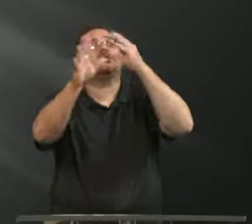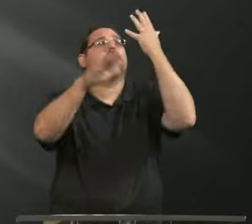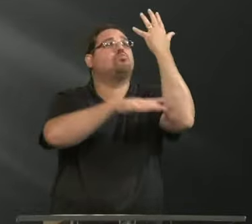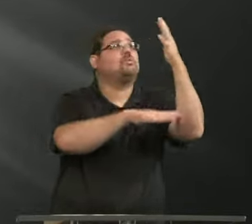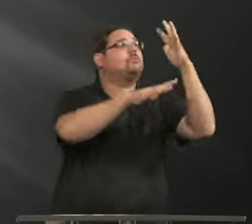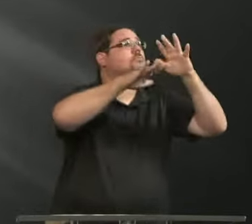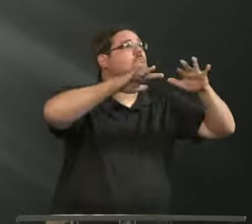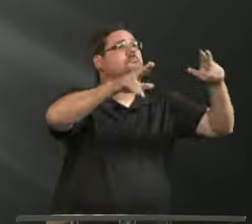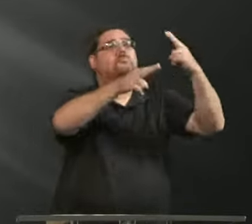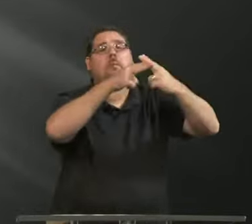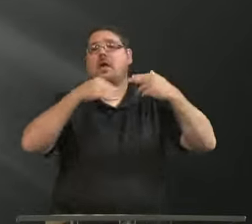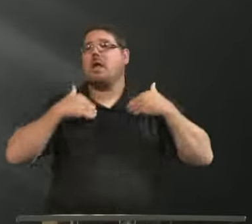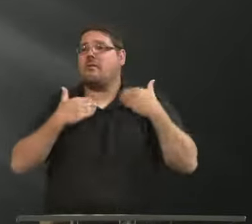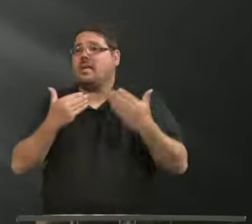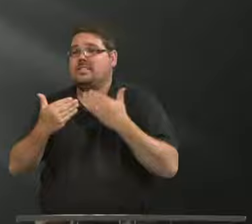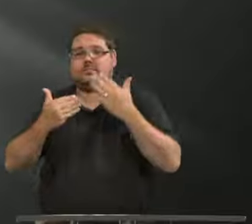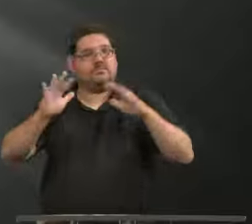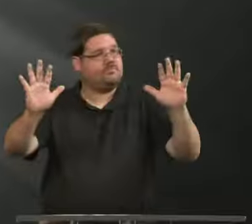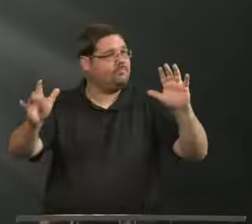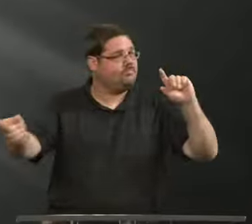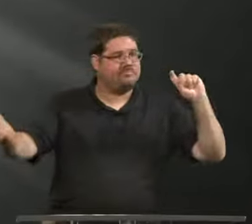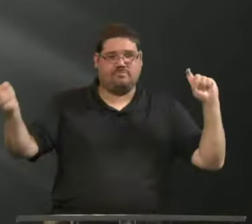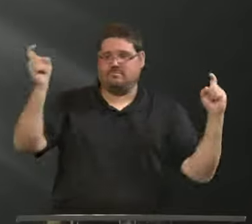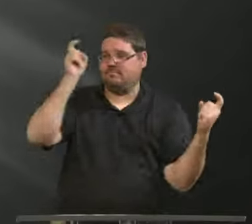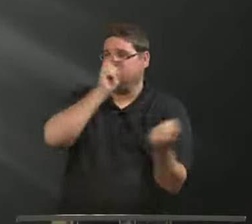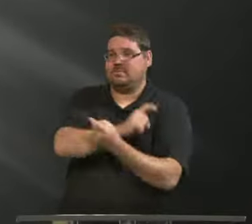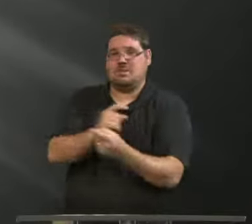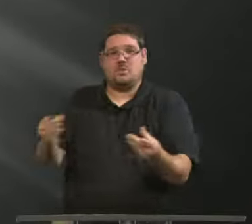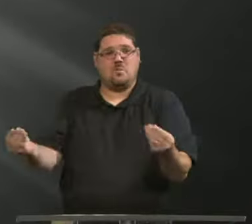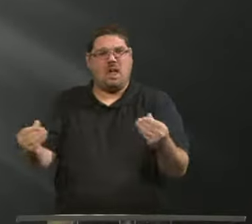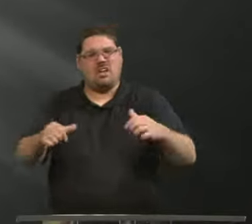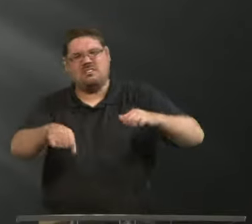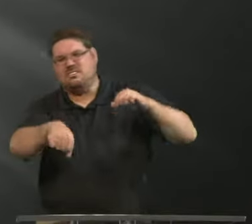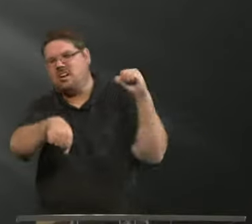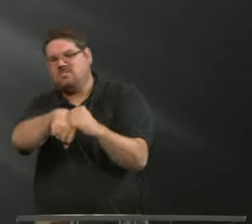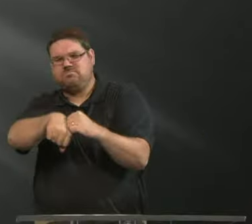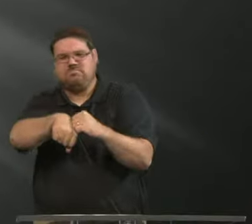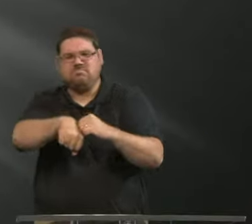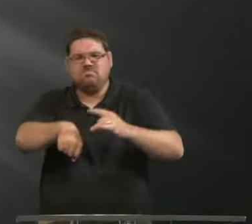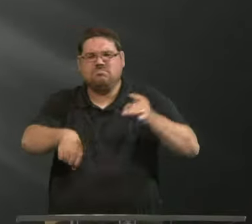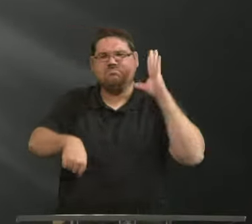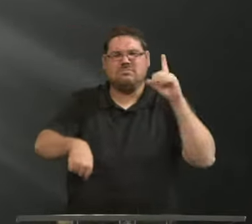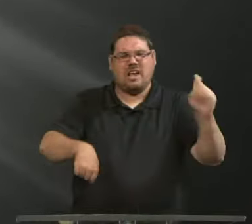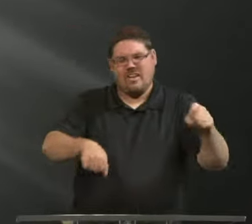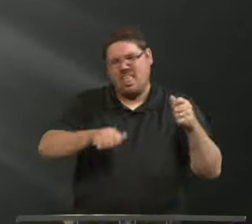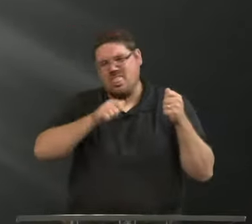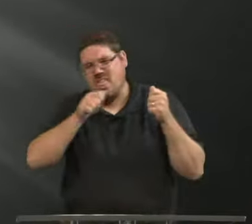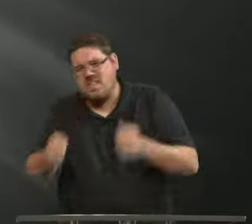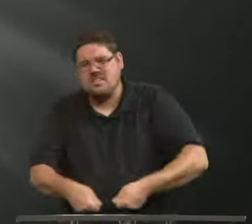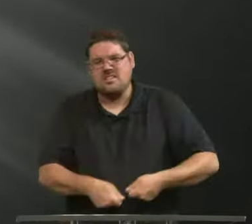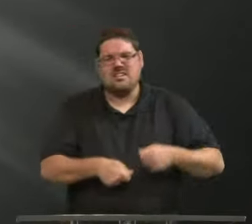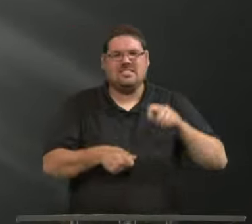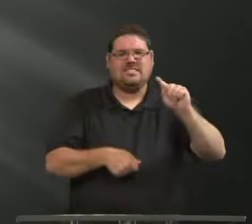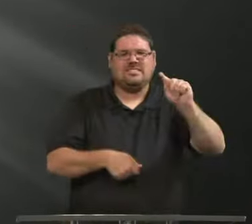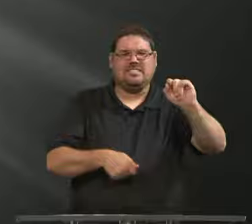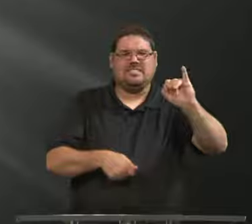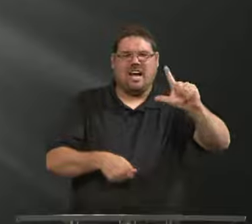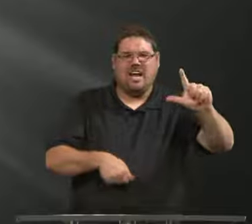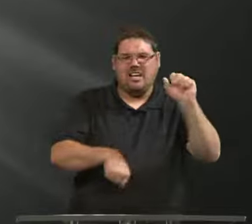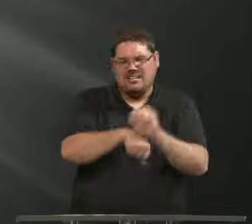before when he named all the trees and the animals and everything was just perfect, that all changed now. Now even the ground was going to be hard